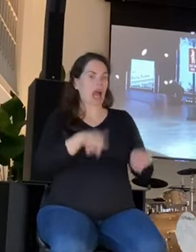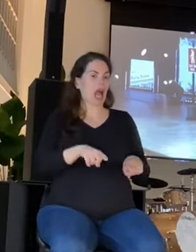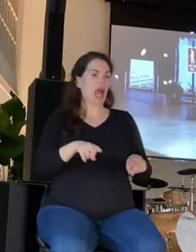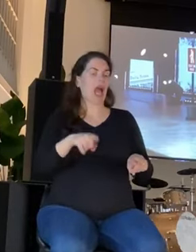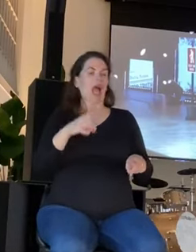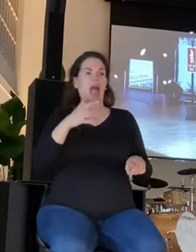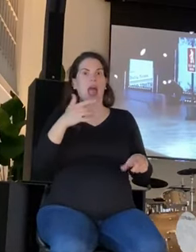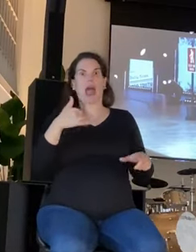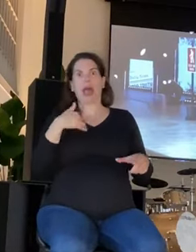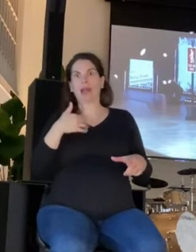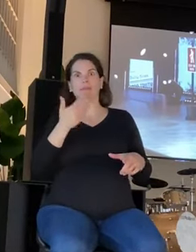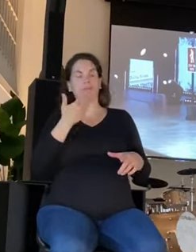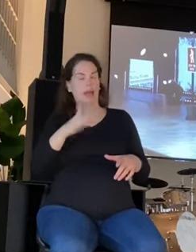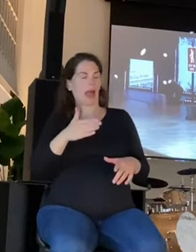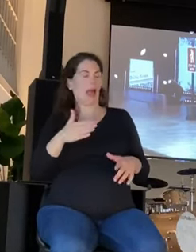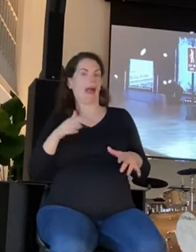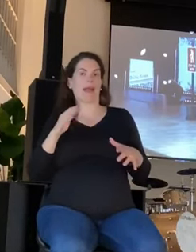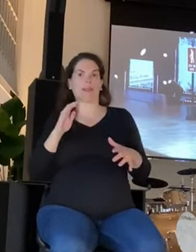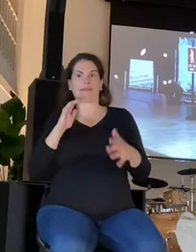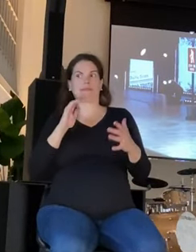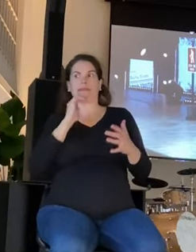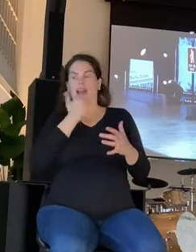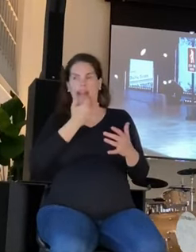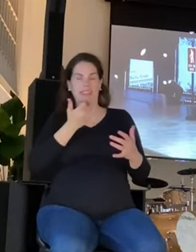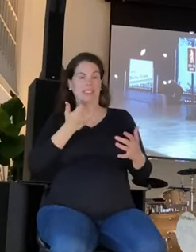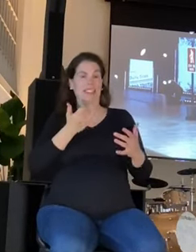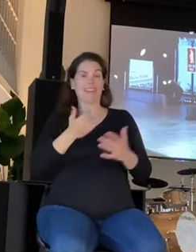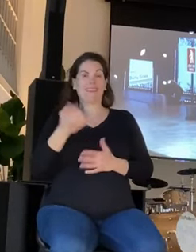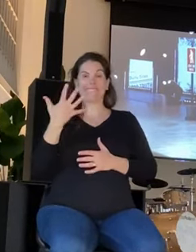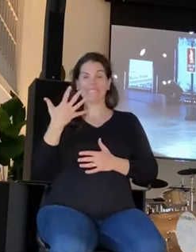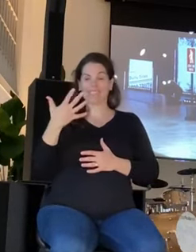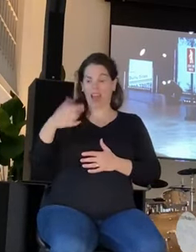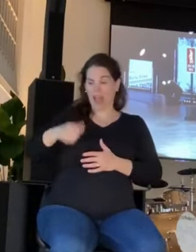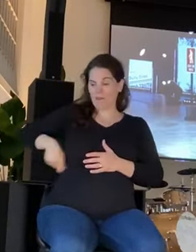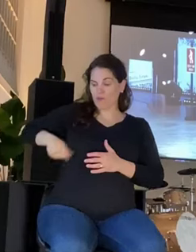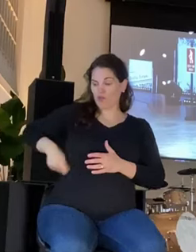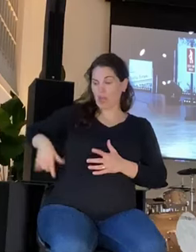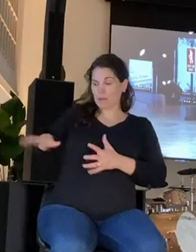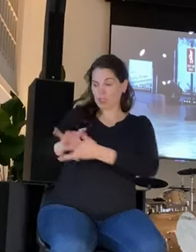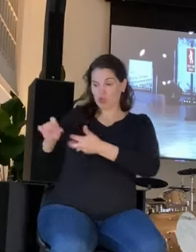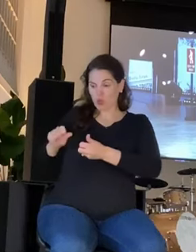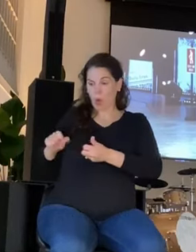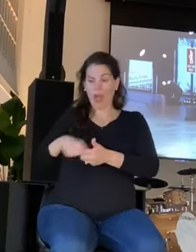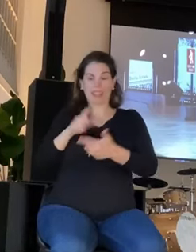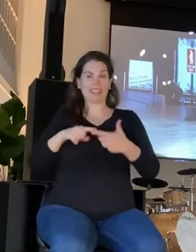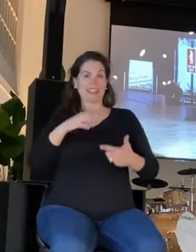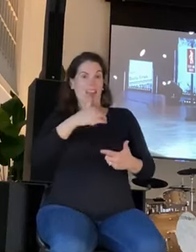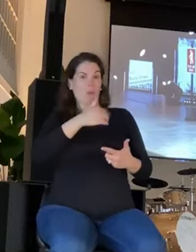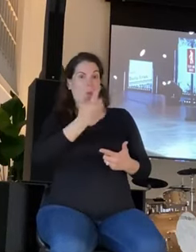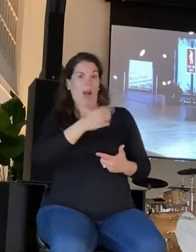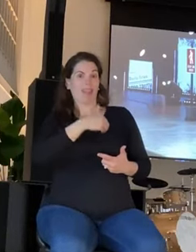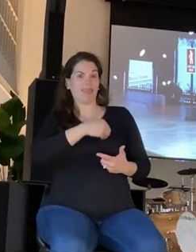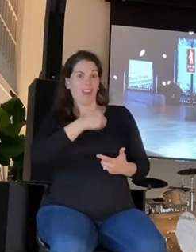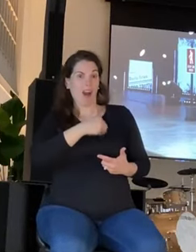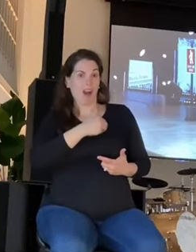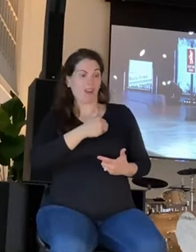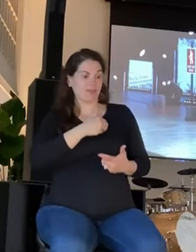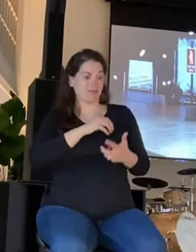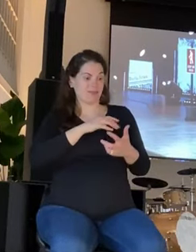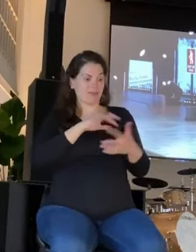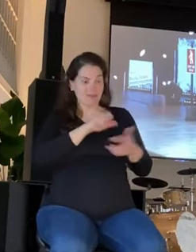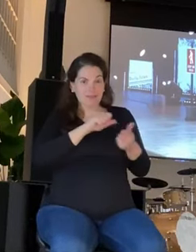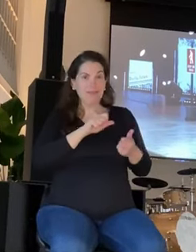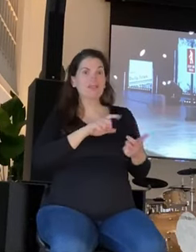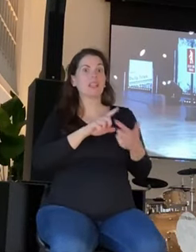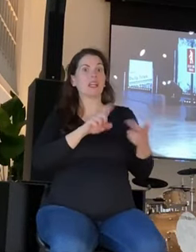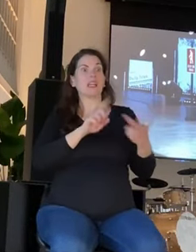shoulder, collapsed lung. Five of her ribs were completely shattered. They're just pulverized. And she was fighting for her life. And we